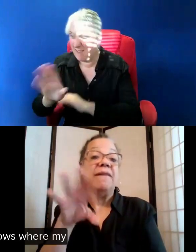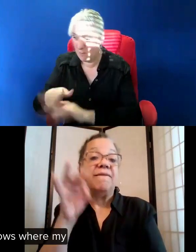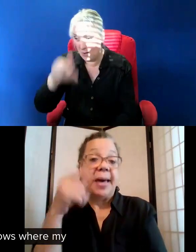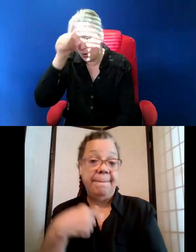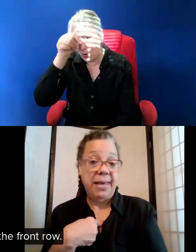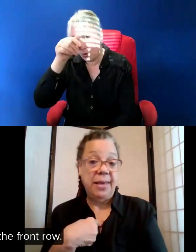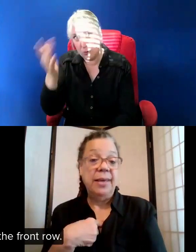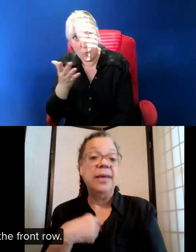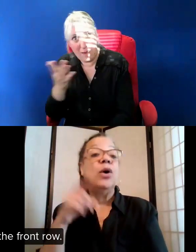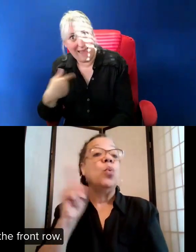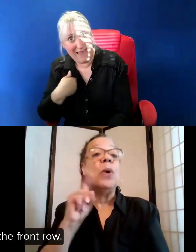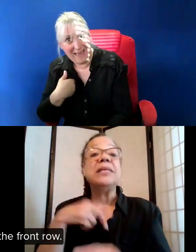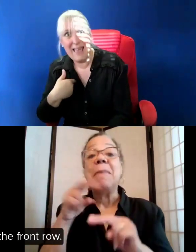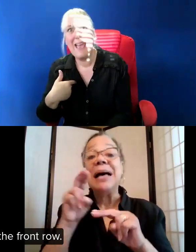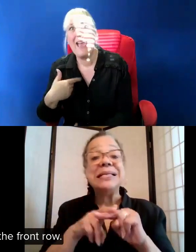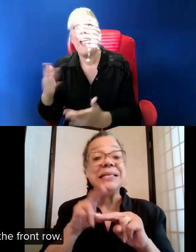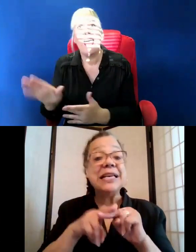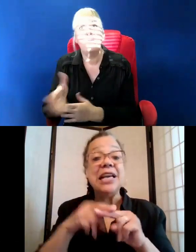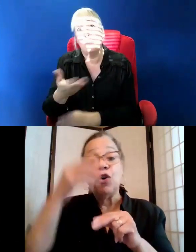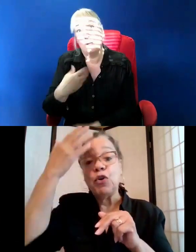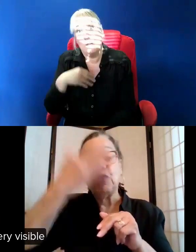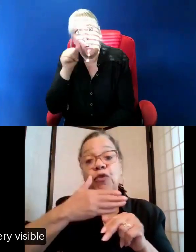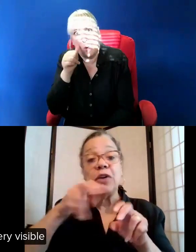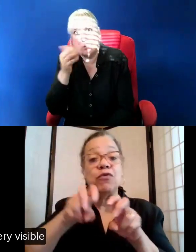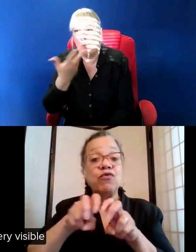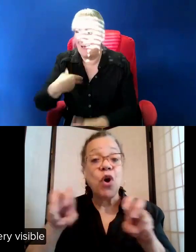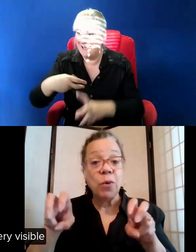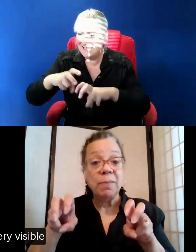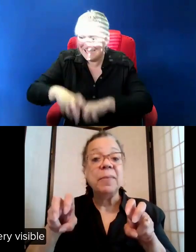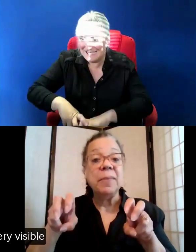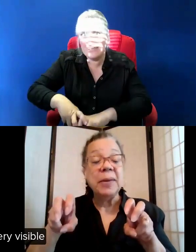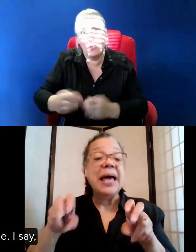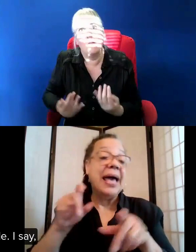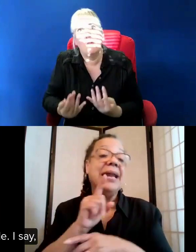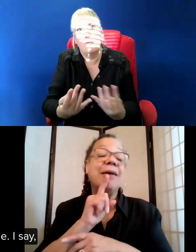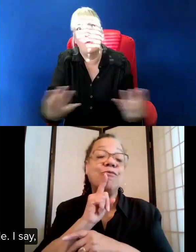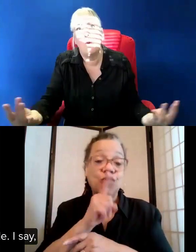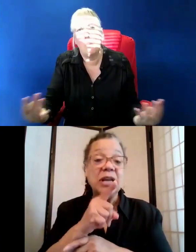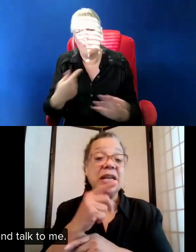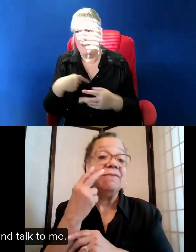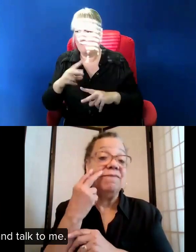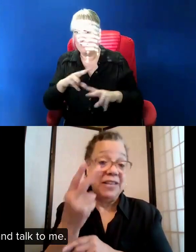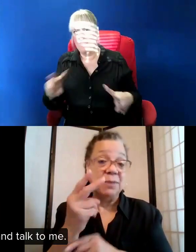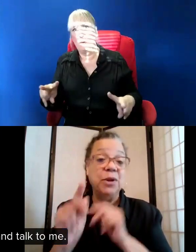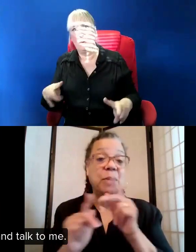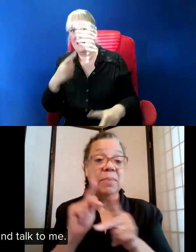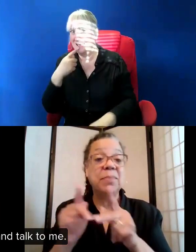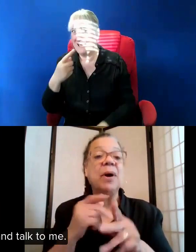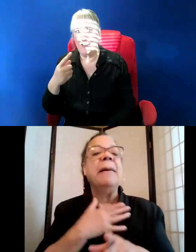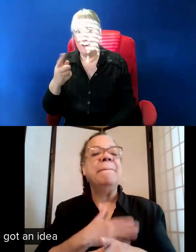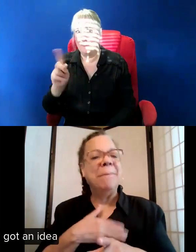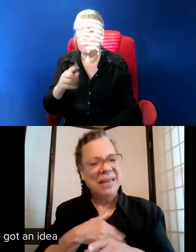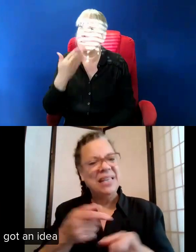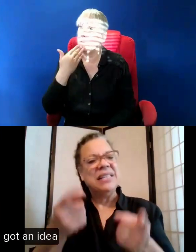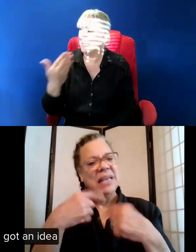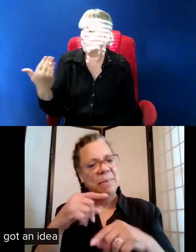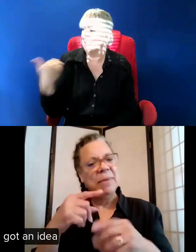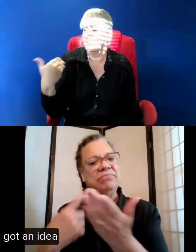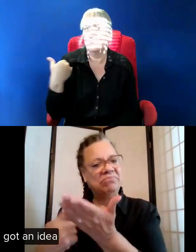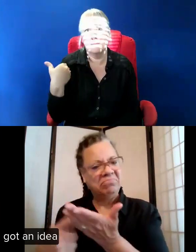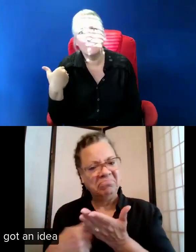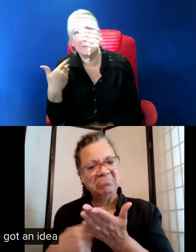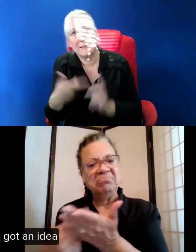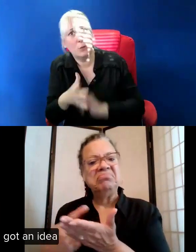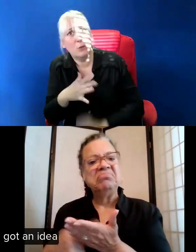Everybody knows where my seating is on the front row. And I'm very, very visible to people. I say, please come and talk to me. If people